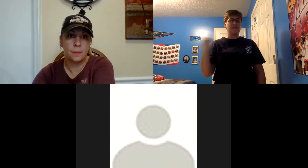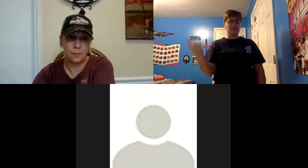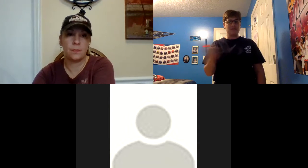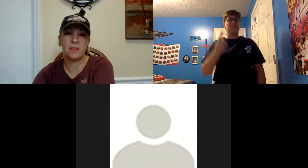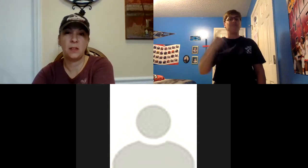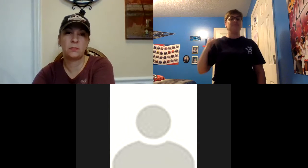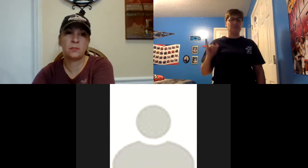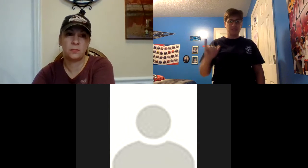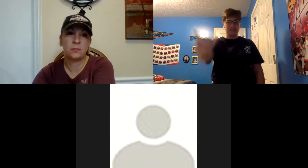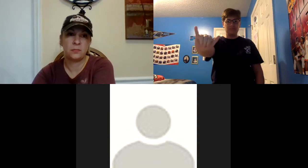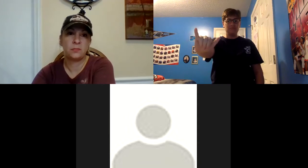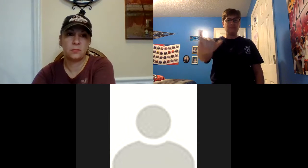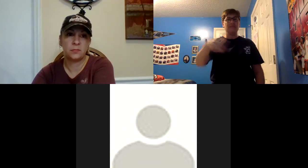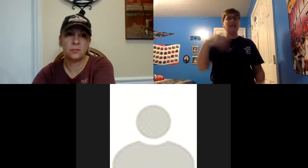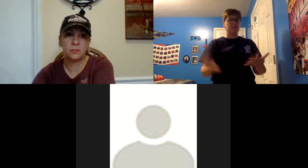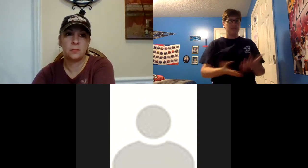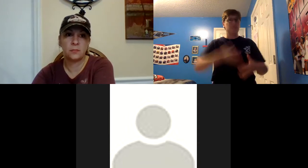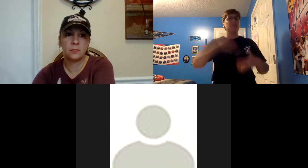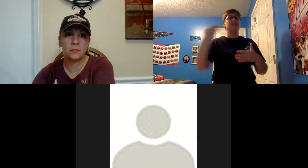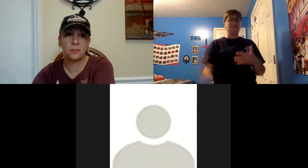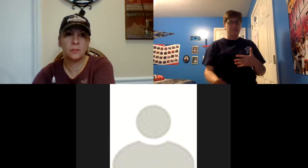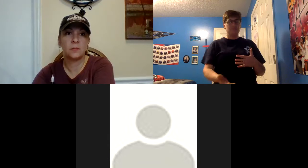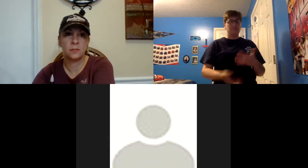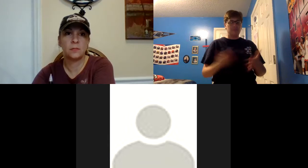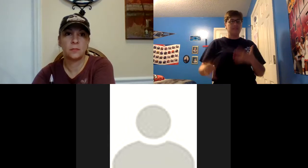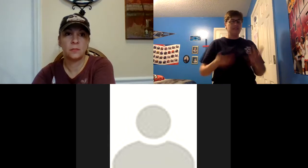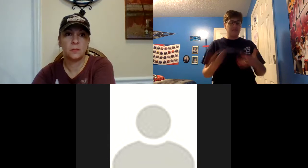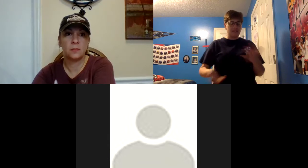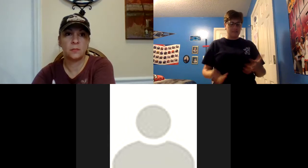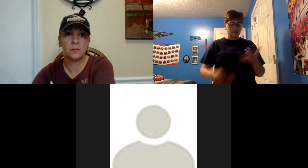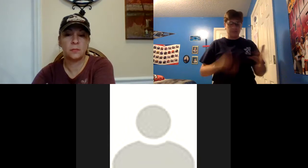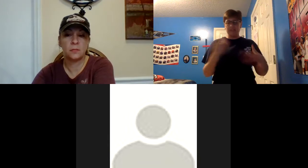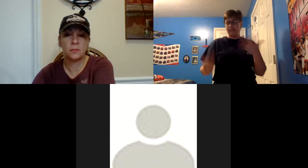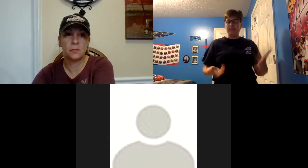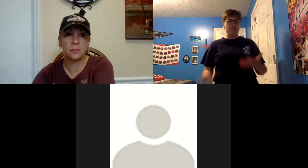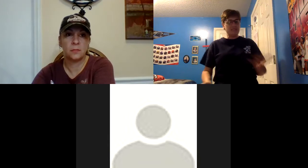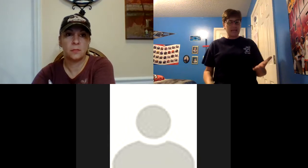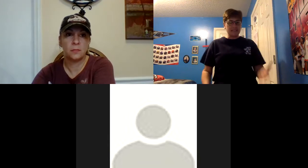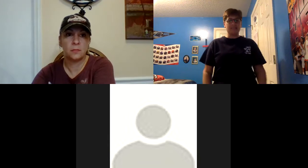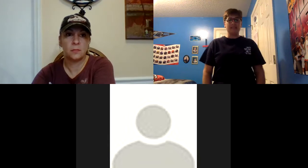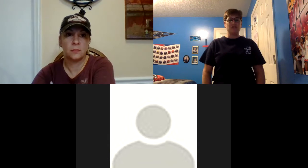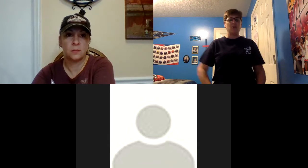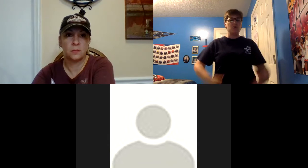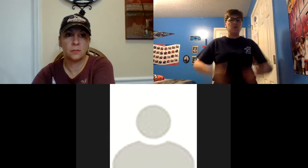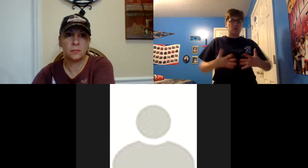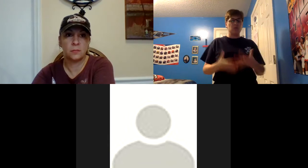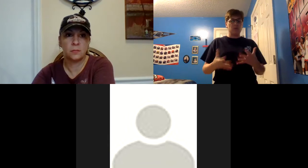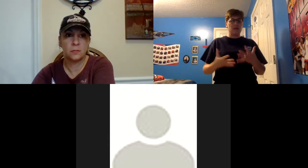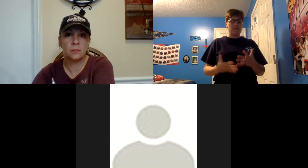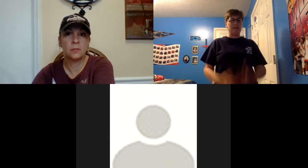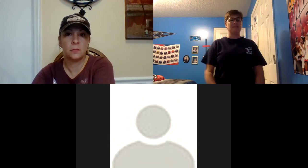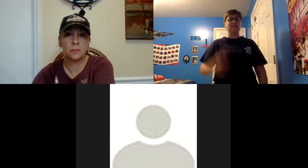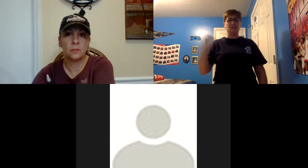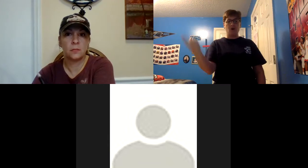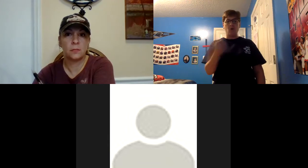to me, it just really nails it, really signifies it, really emphasizes that it shows truly what